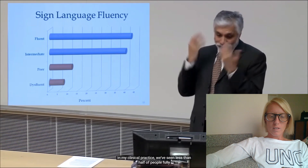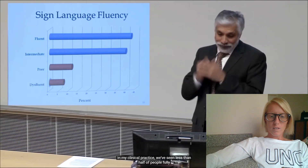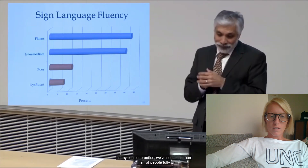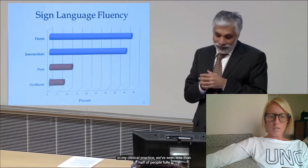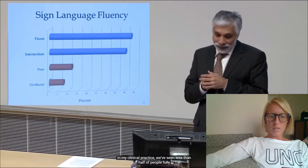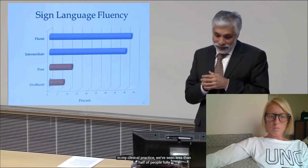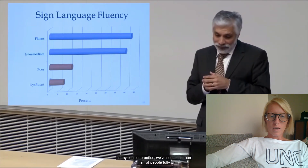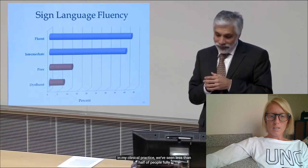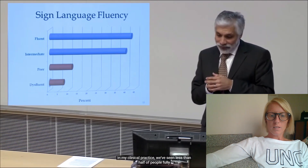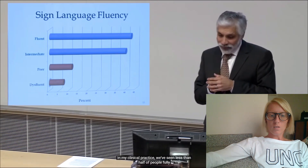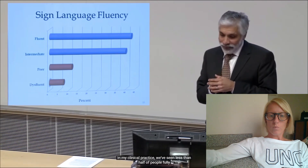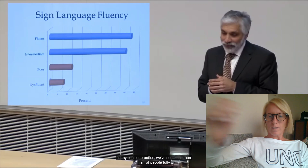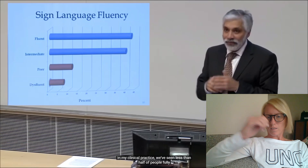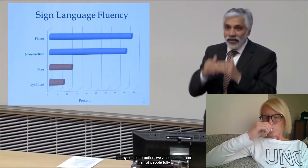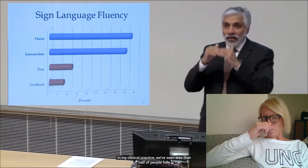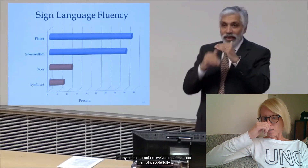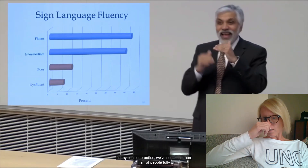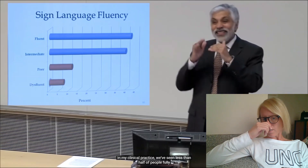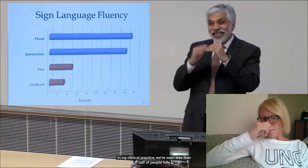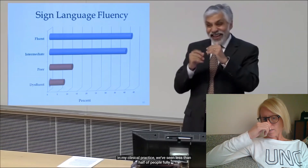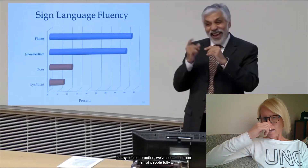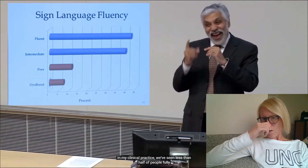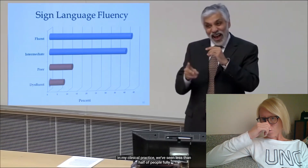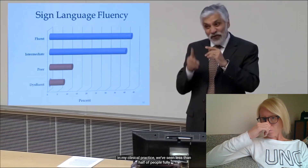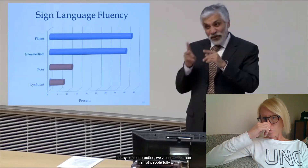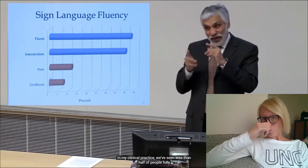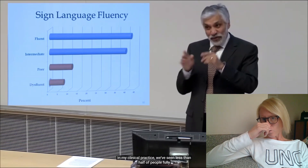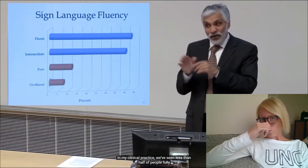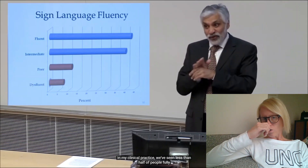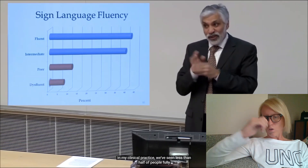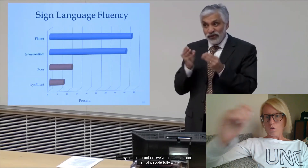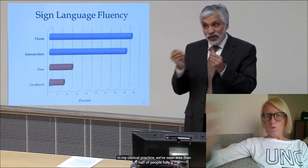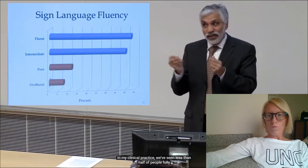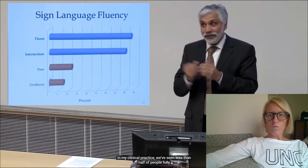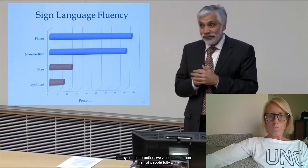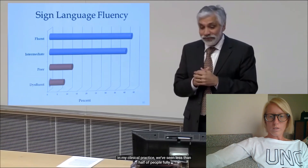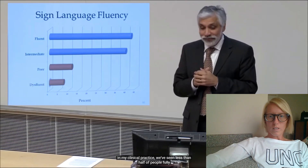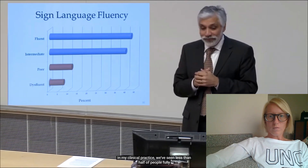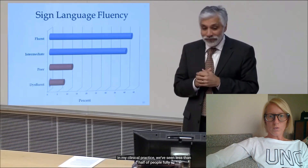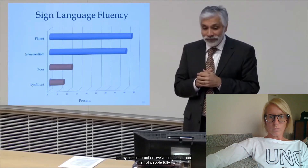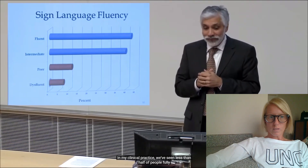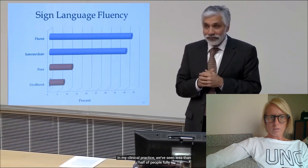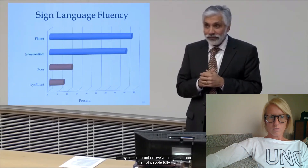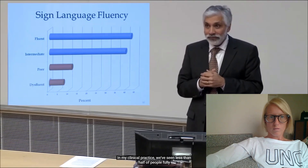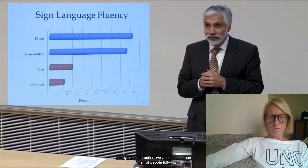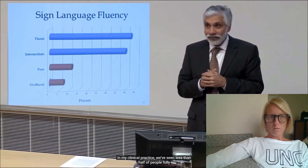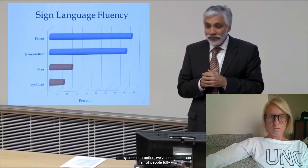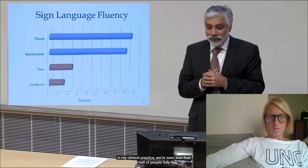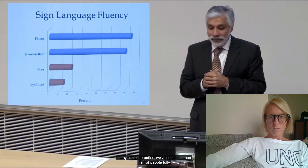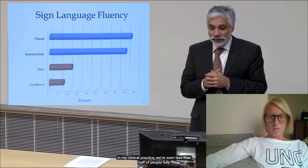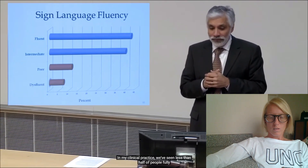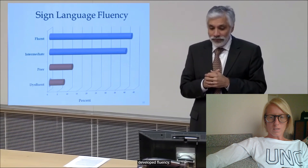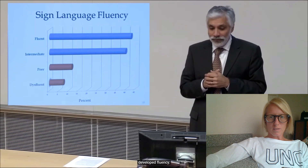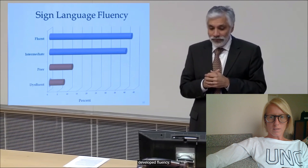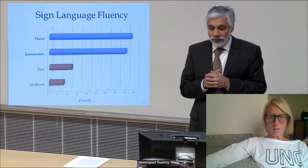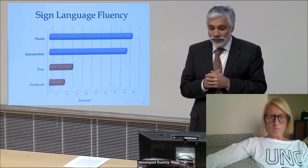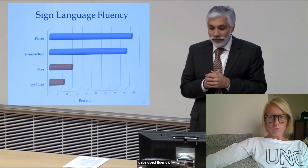In my clinical practice, In my clinical practice, we've seen less than half the people. we've seen less than half of